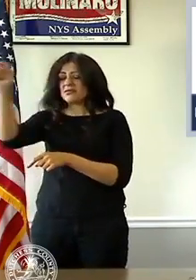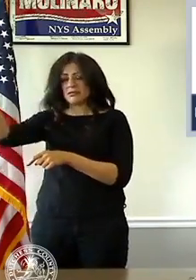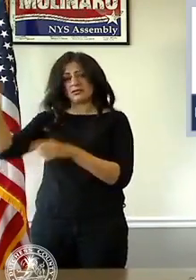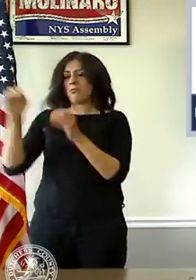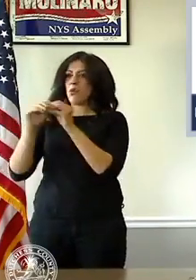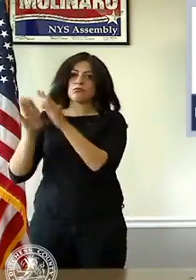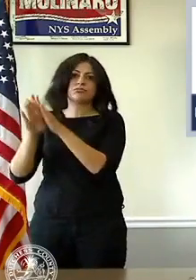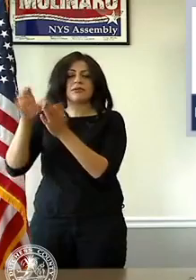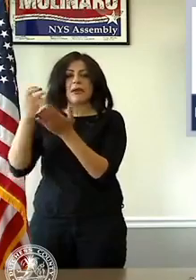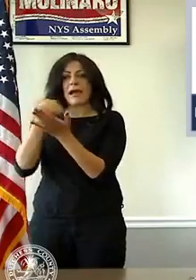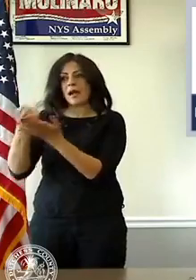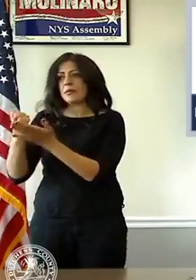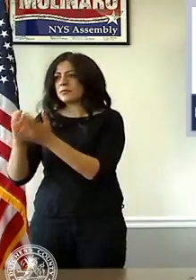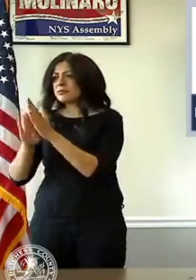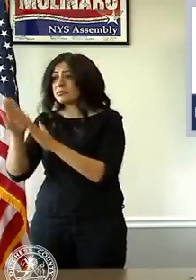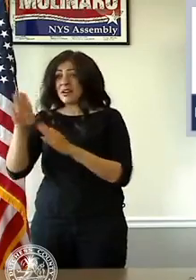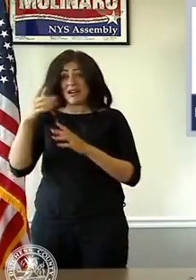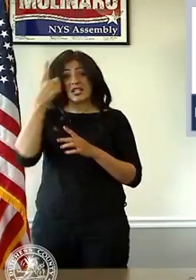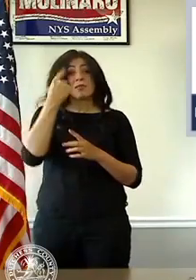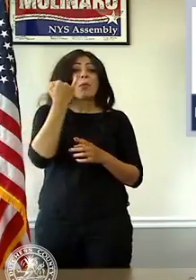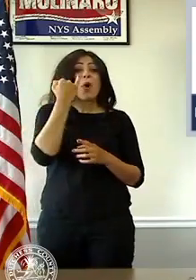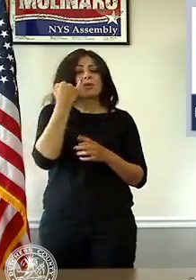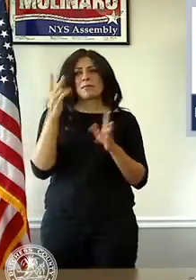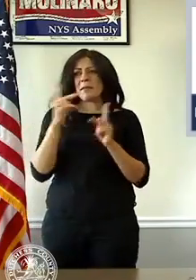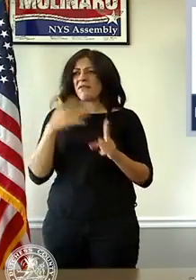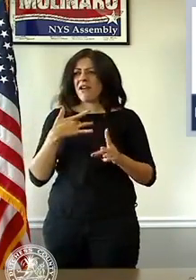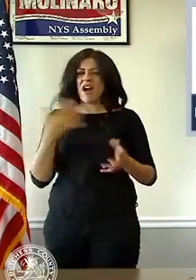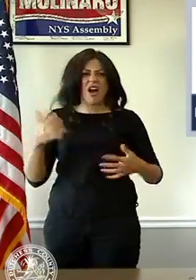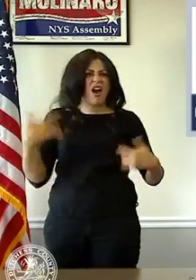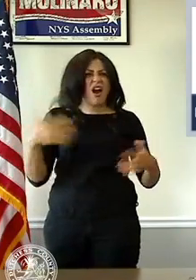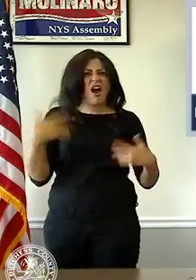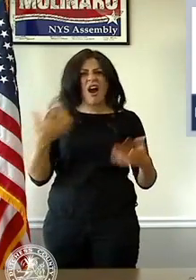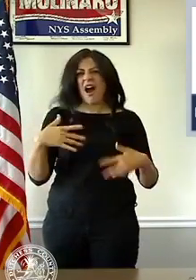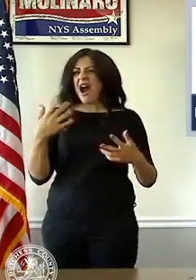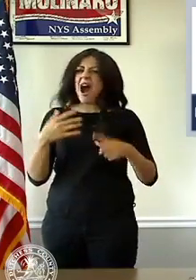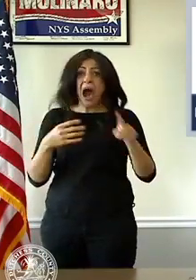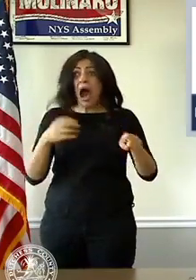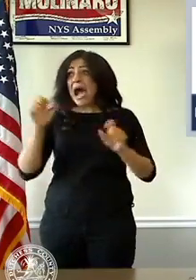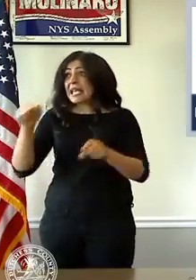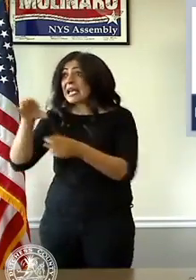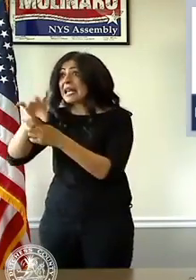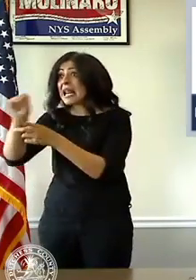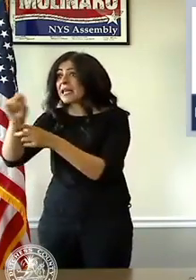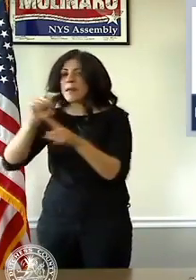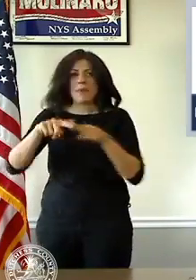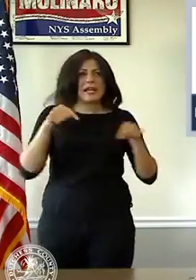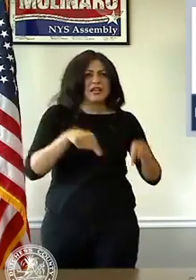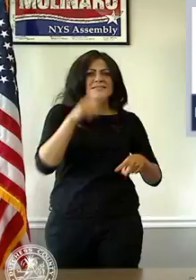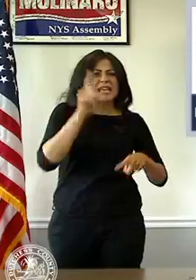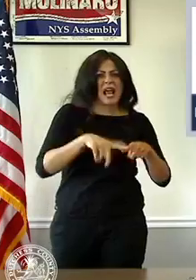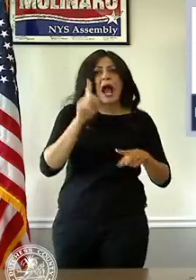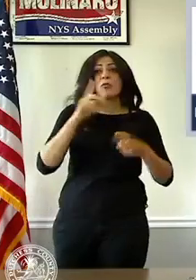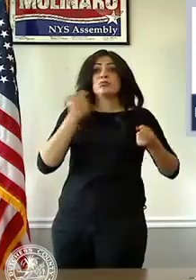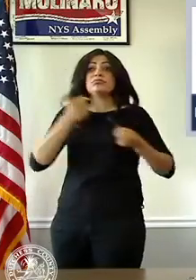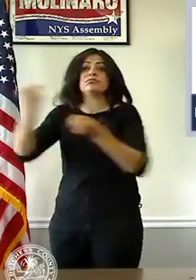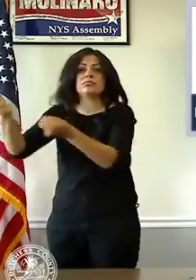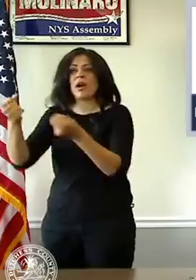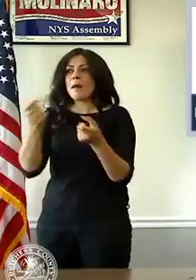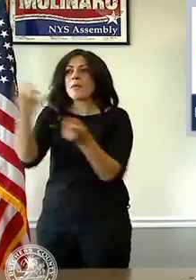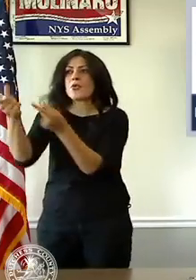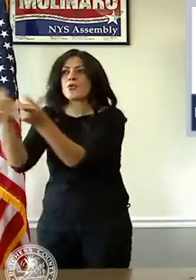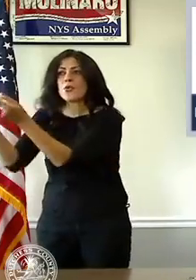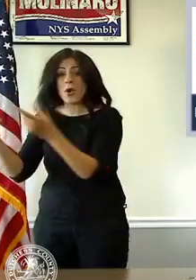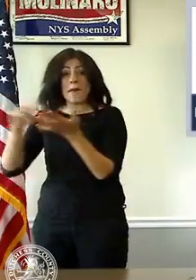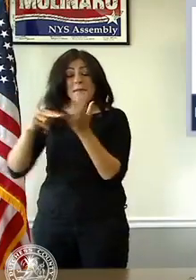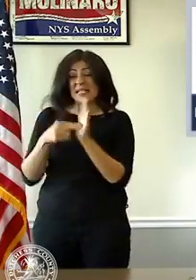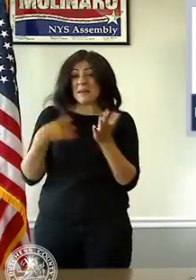off to Connecticut to spend your dollars could come with a public health risk, and it's coming with dollars leaving our communities,